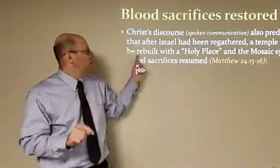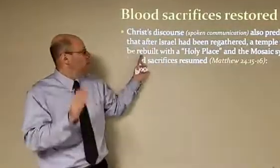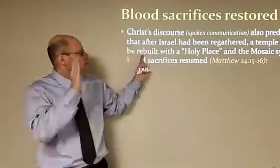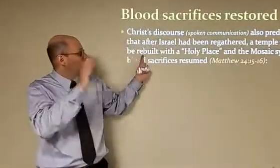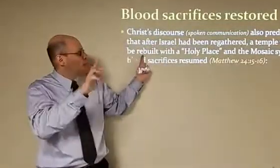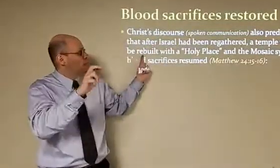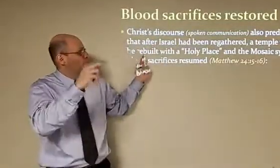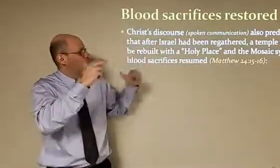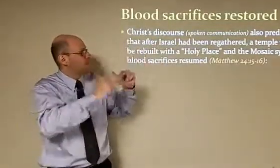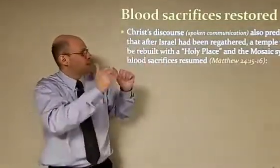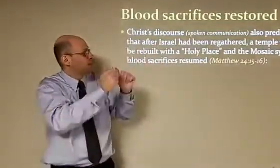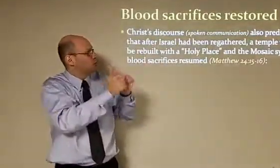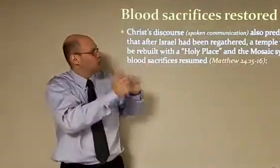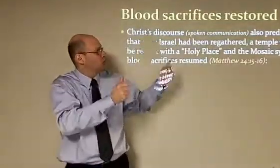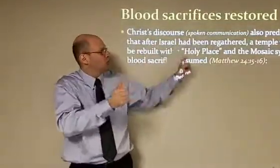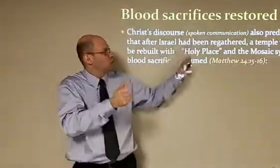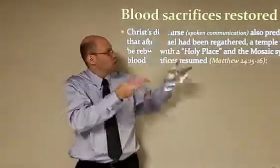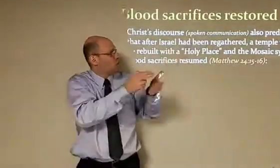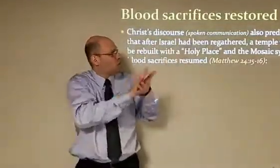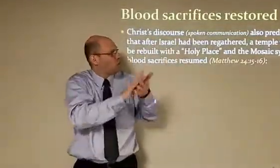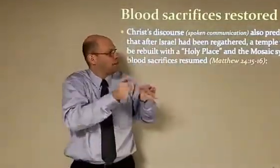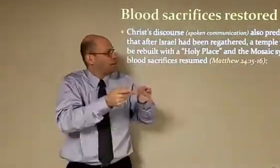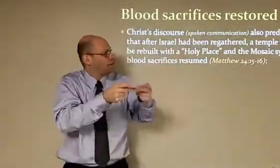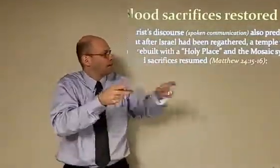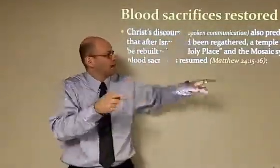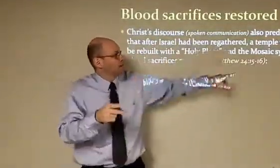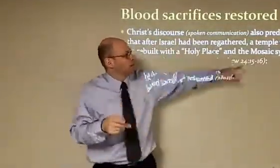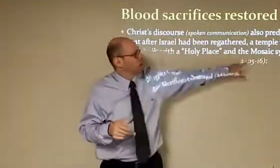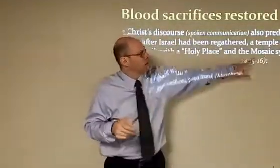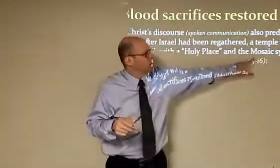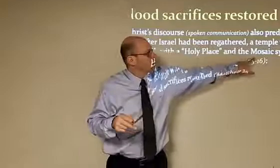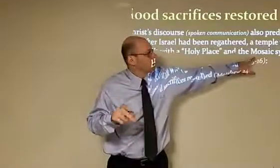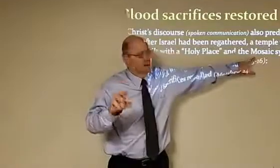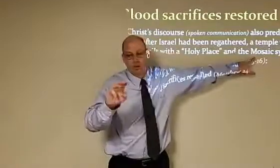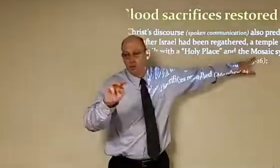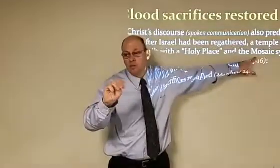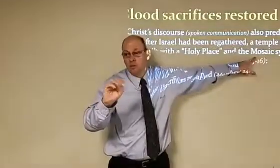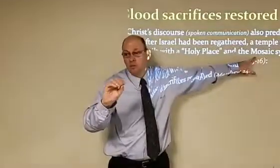And it talks about where the temple will be rebuilt